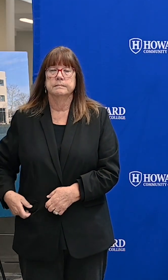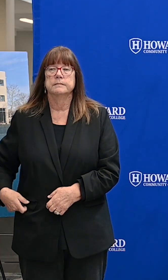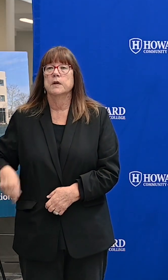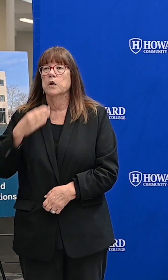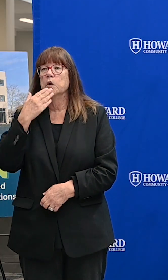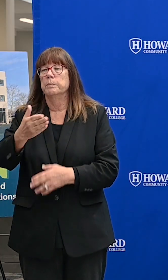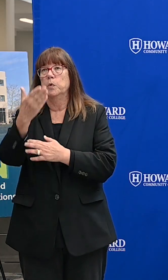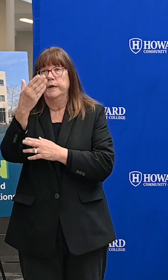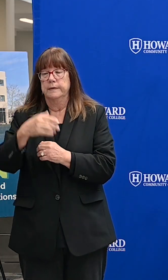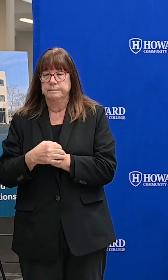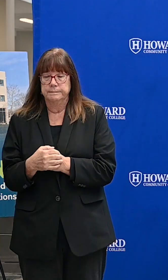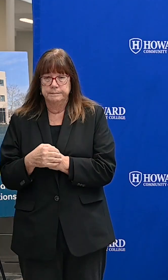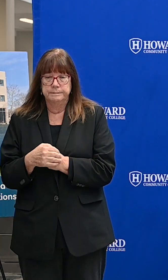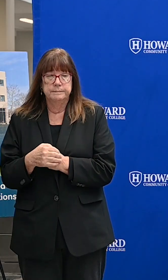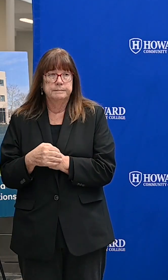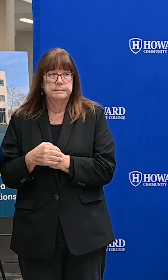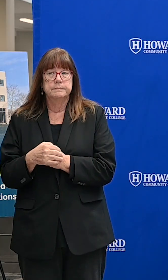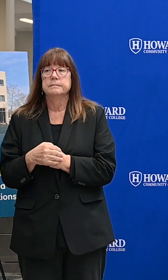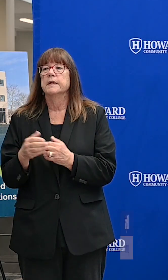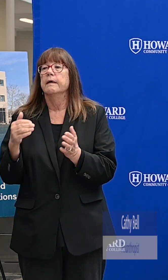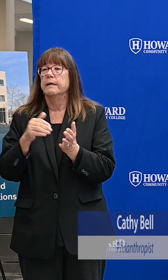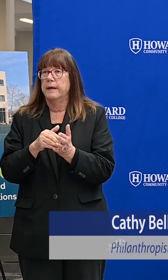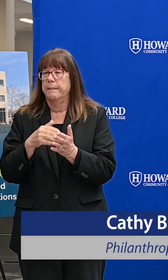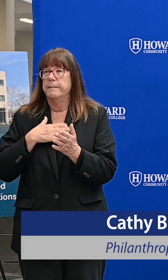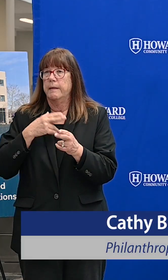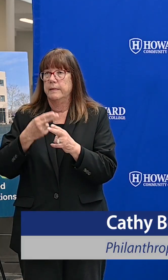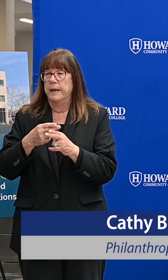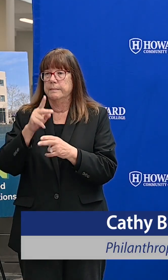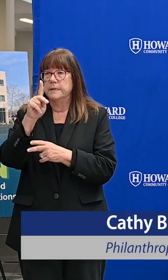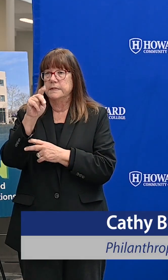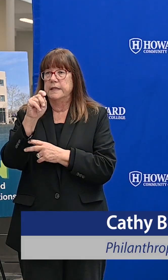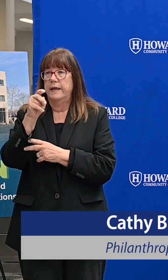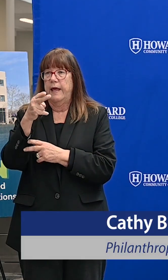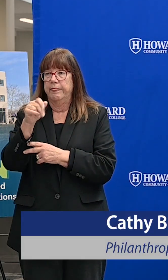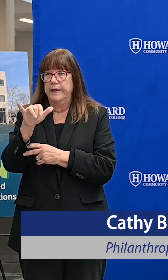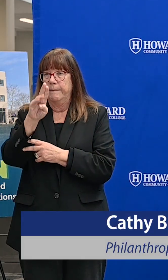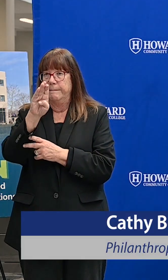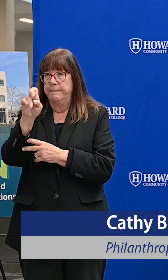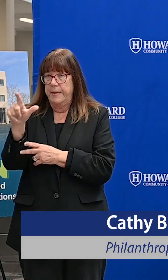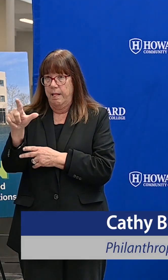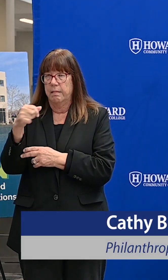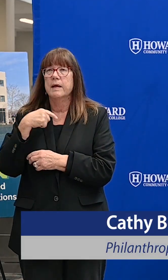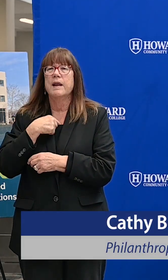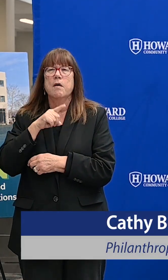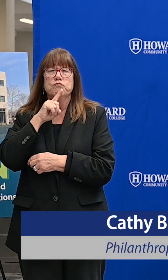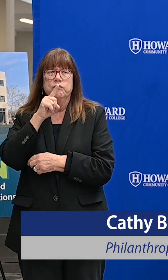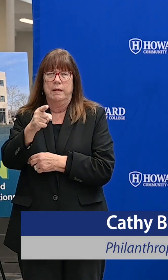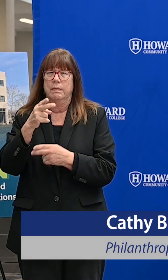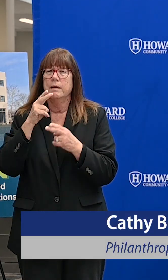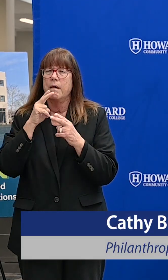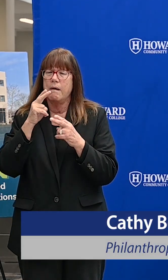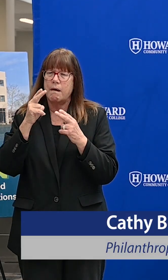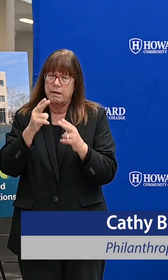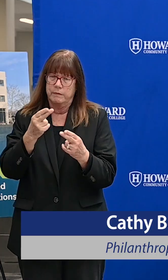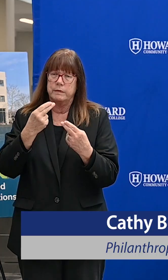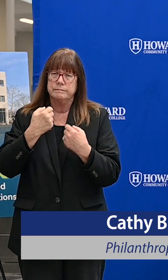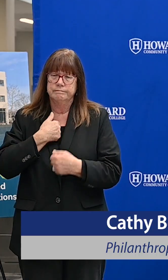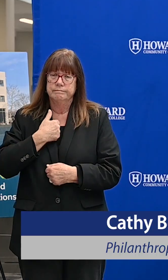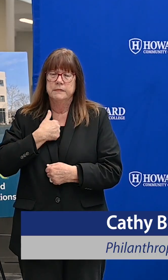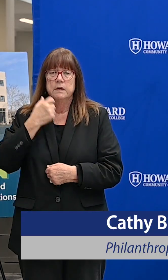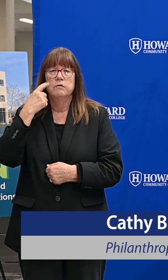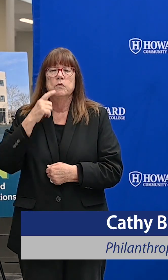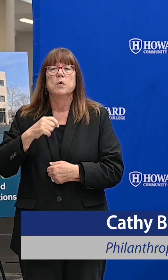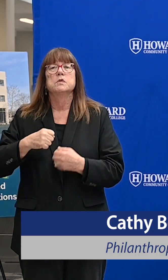Good morning. Once again, my name is Kathy Bell, and it is truly an honor to support